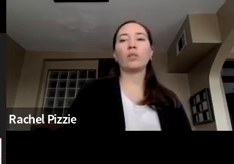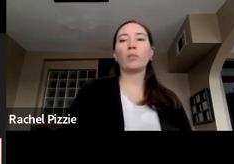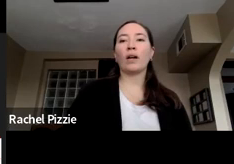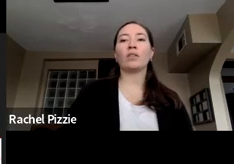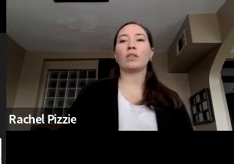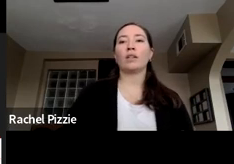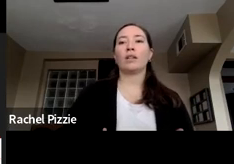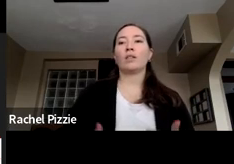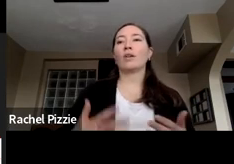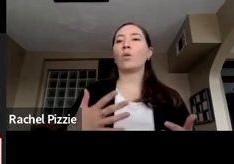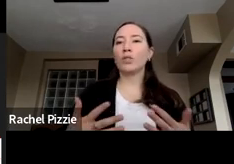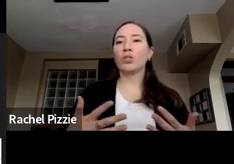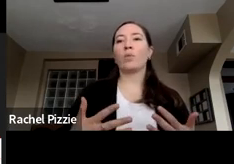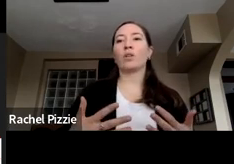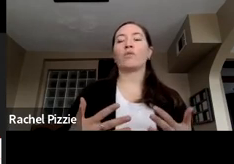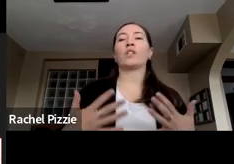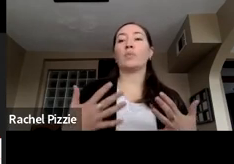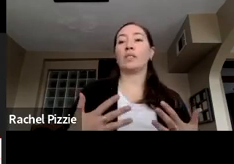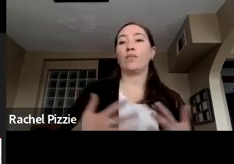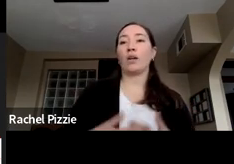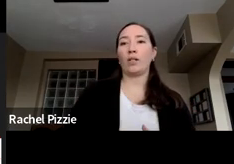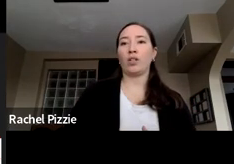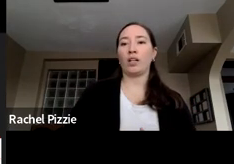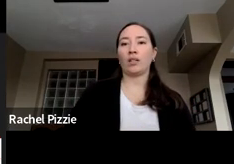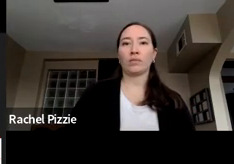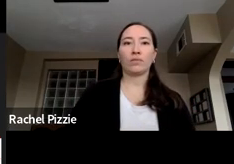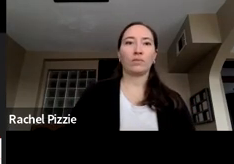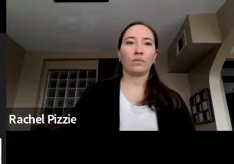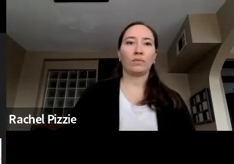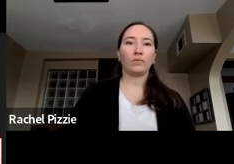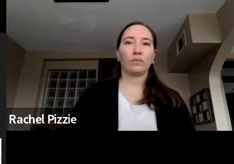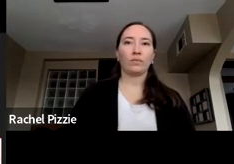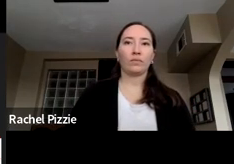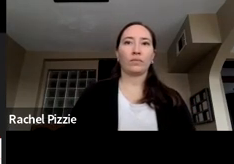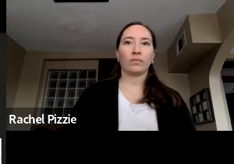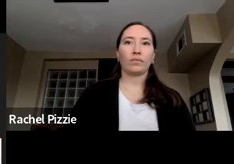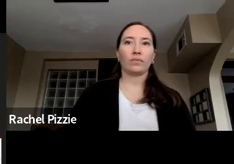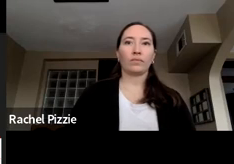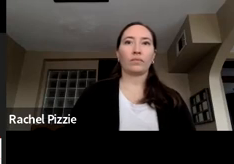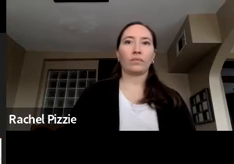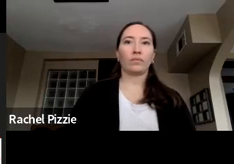to correspond to the question numbers for a specific questionnaire.